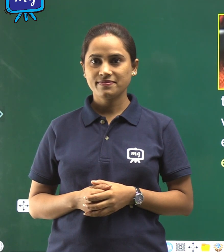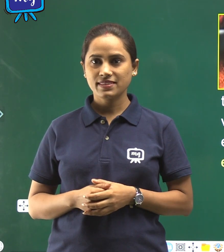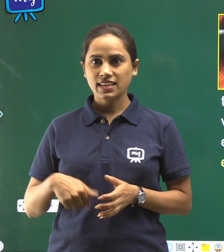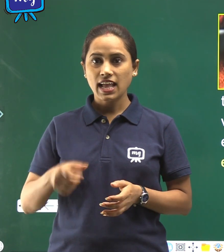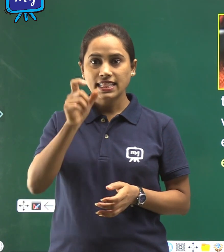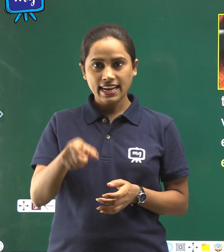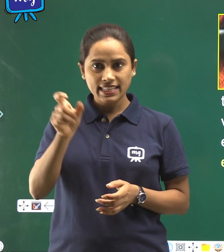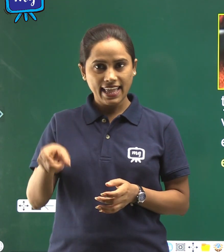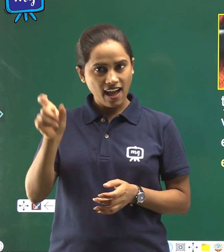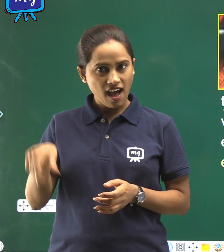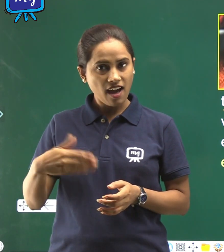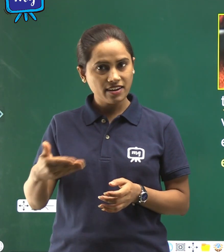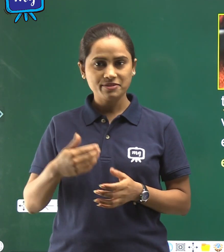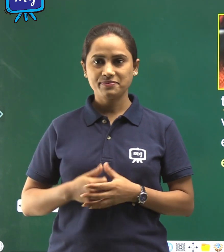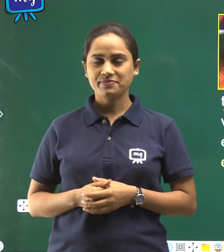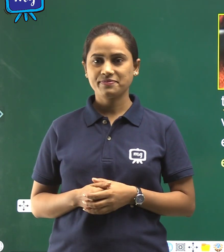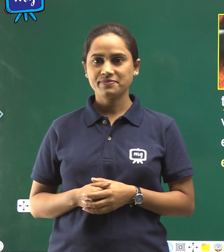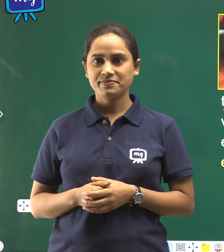that they are